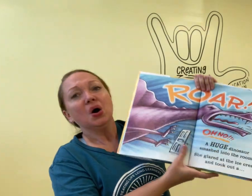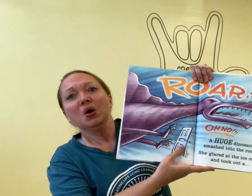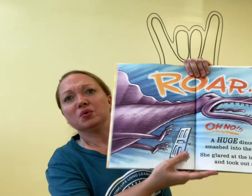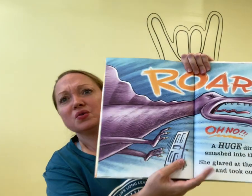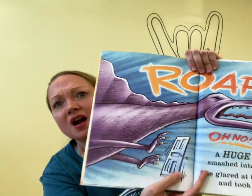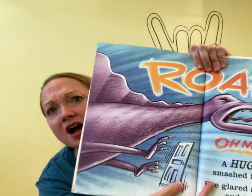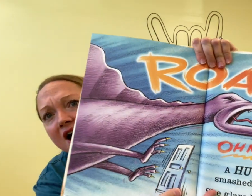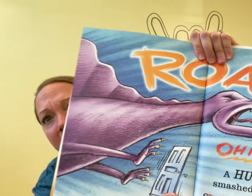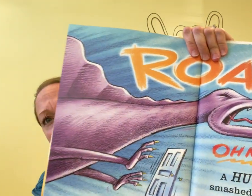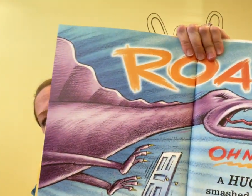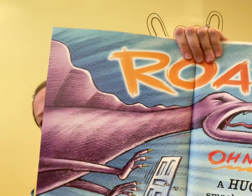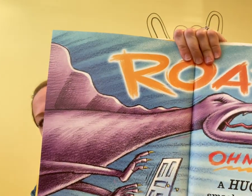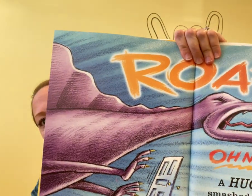Roar!